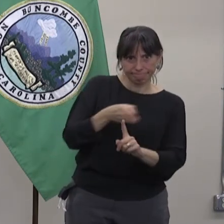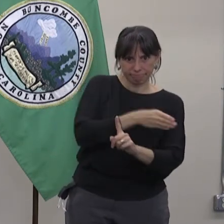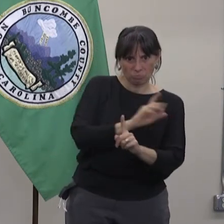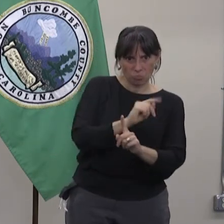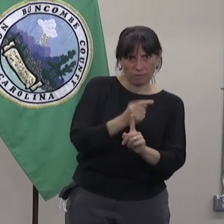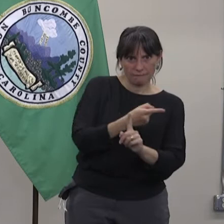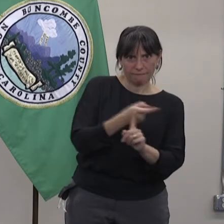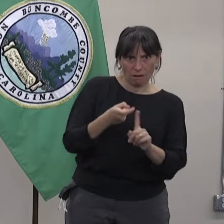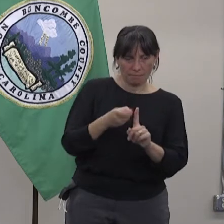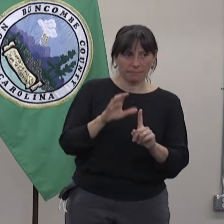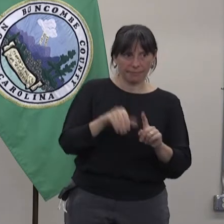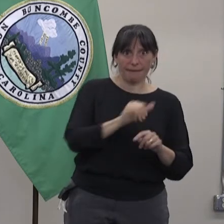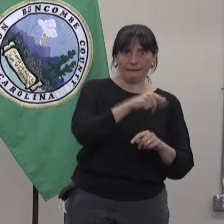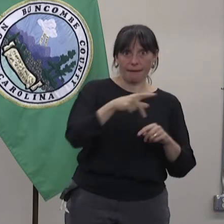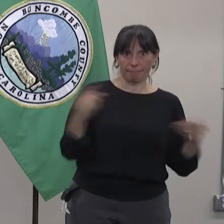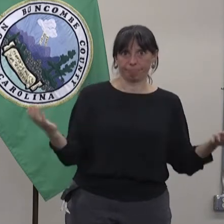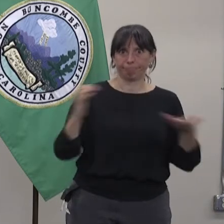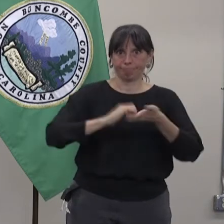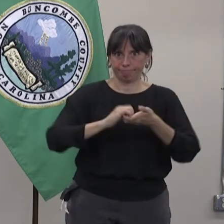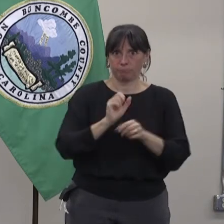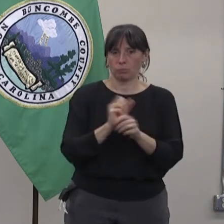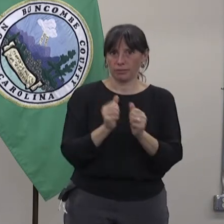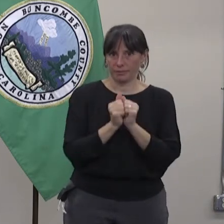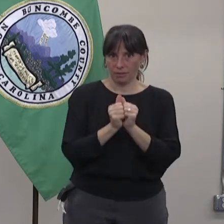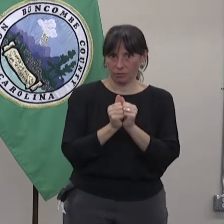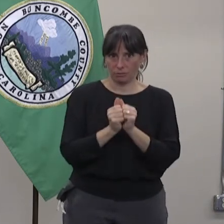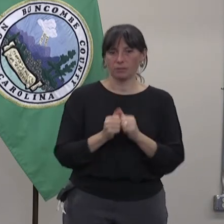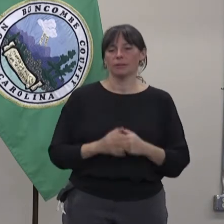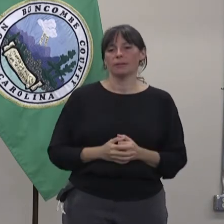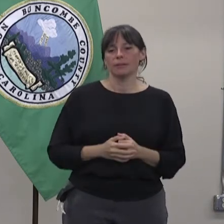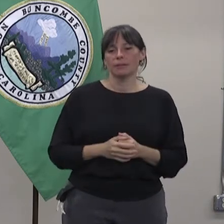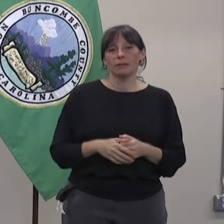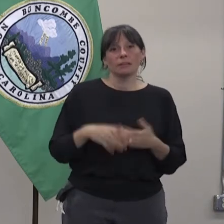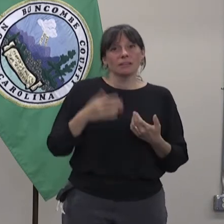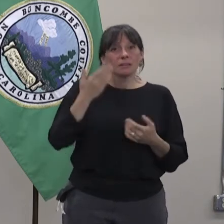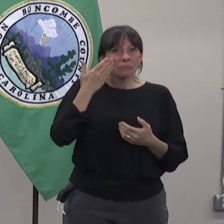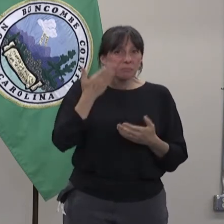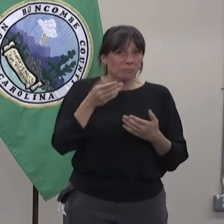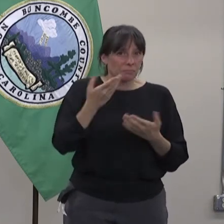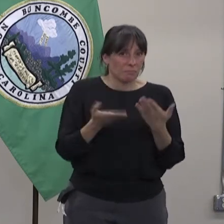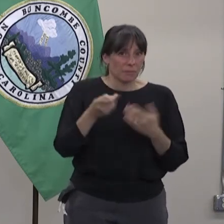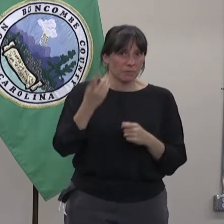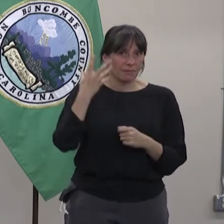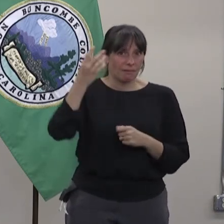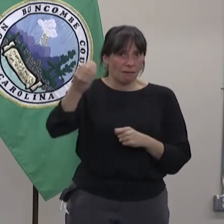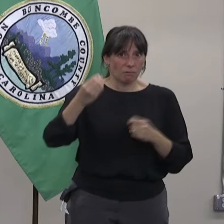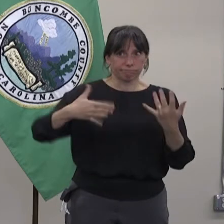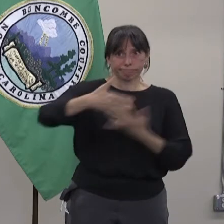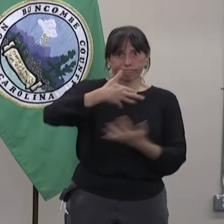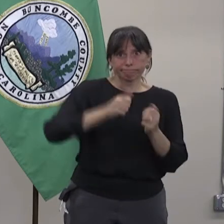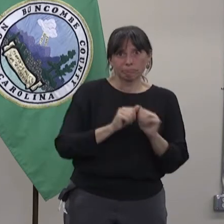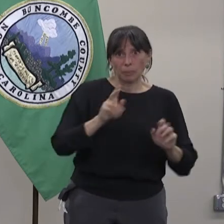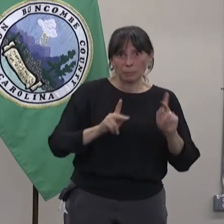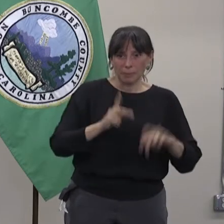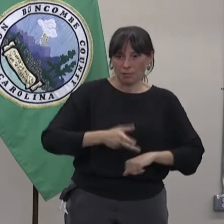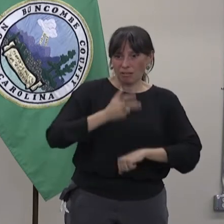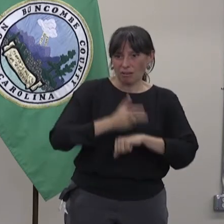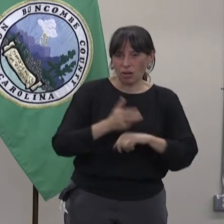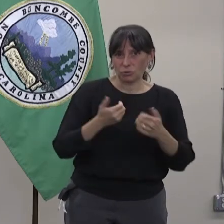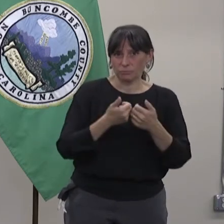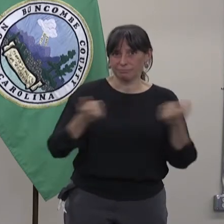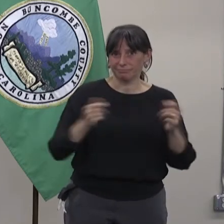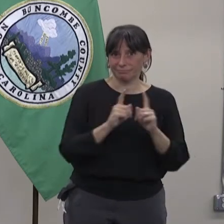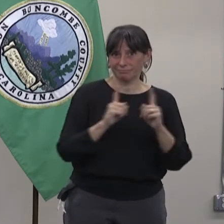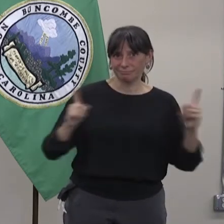This app would be beneficial for people who are in settings where social distancing is hard to maintain, or you are coming in contact with many